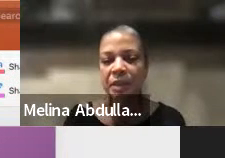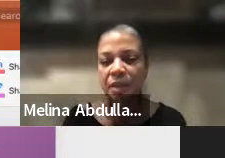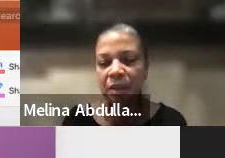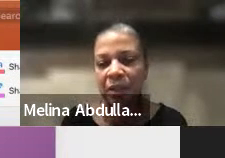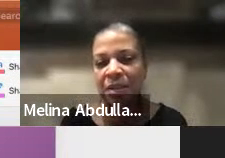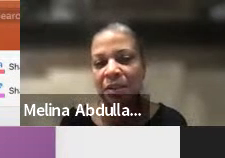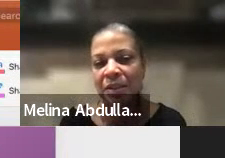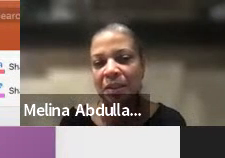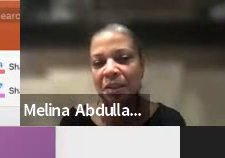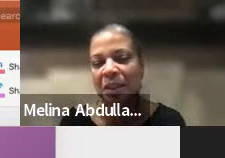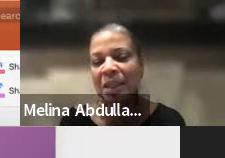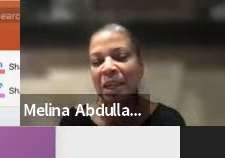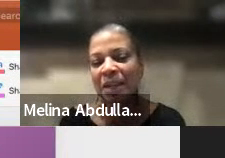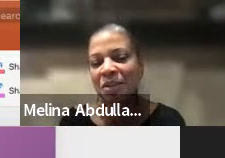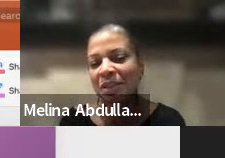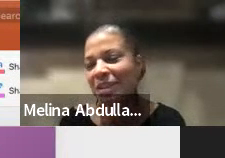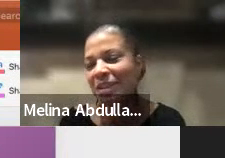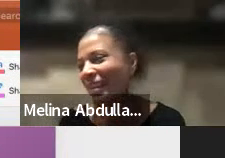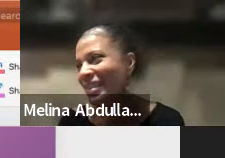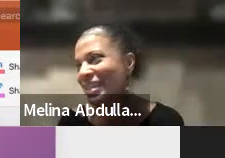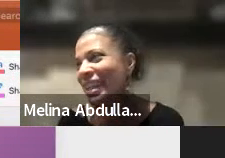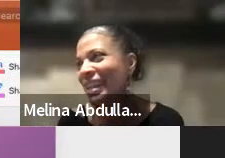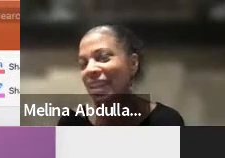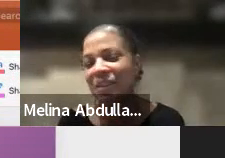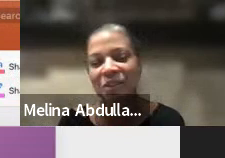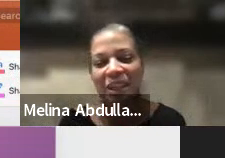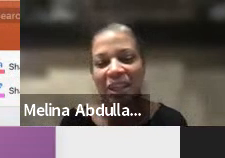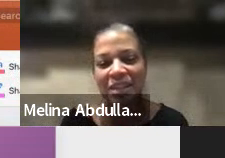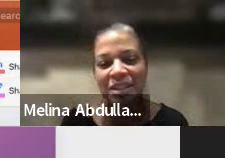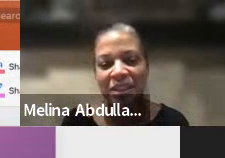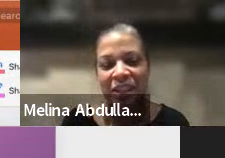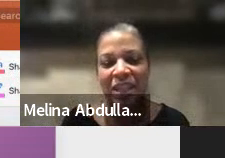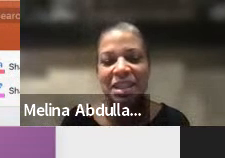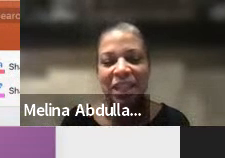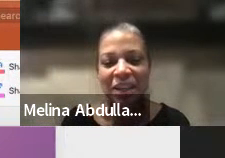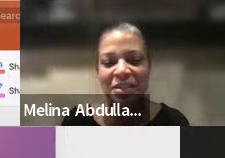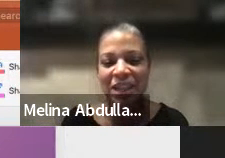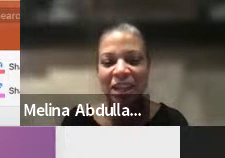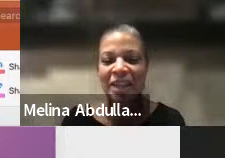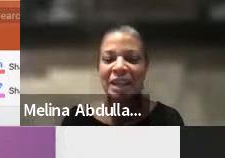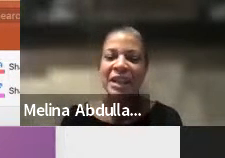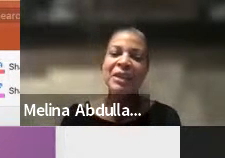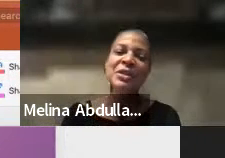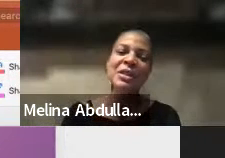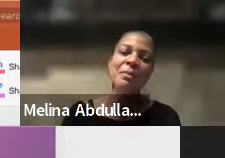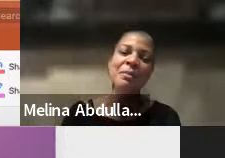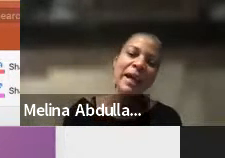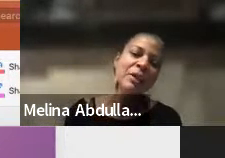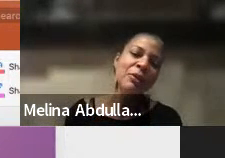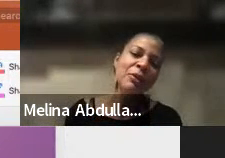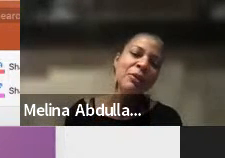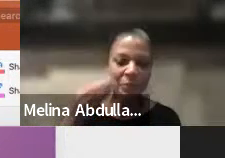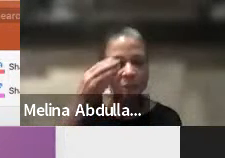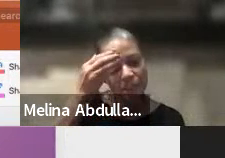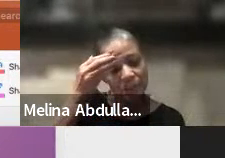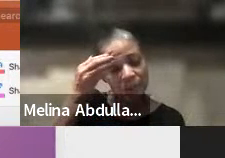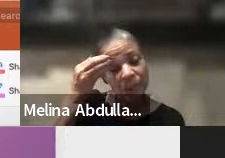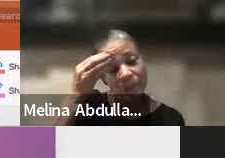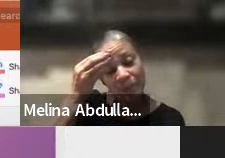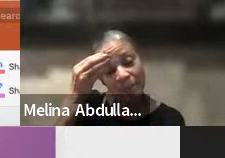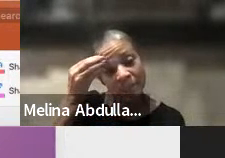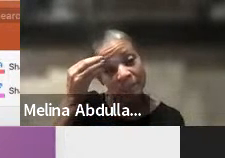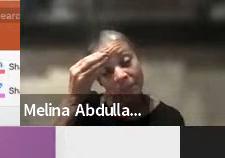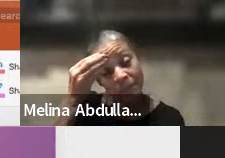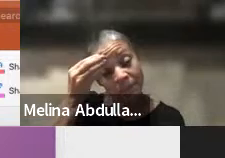That's good. That's good. And it actually sounds like another class. It sounds like there's some follow-up that we could